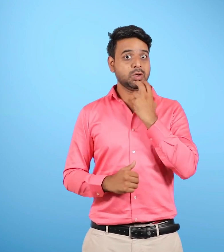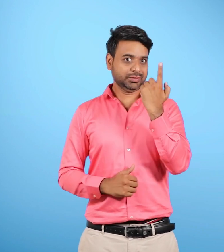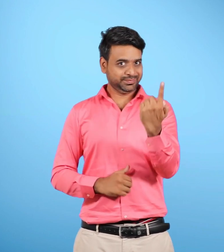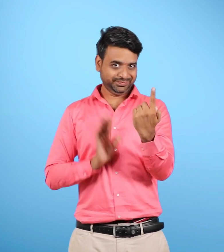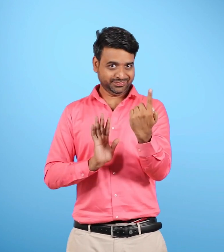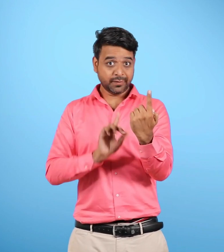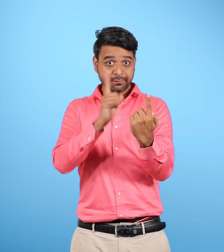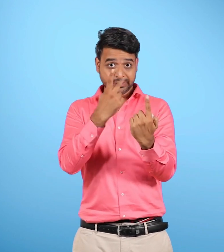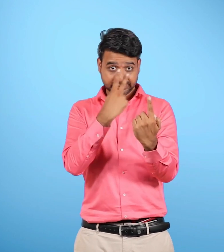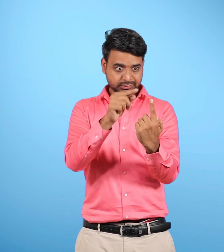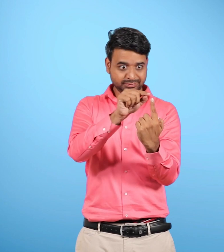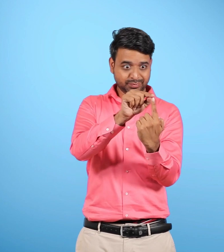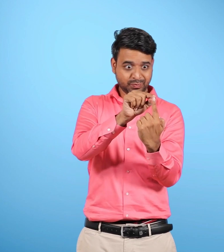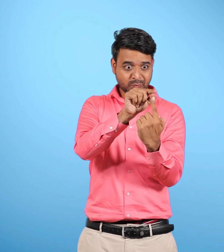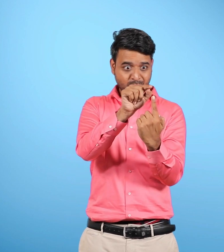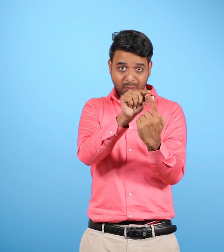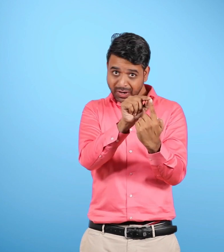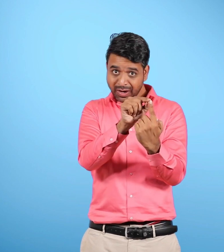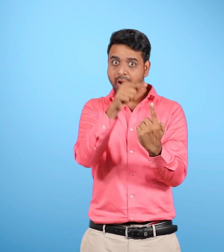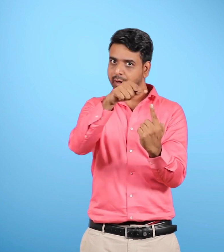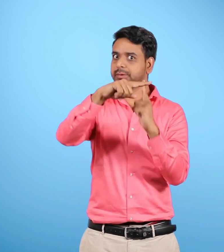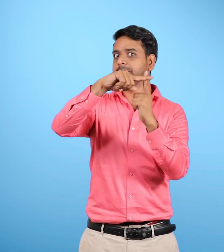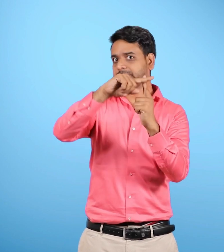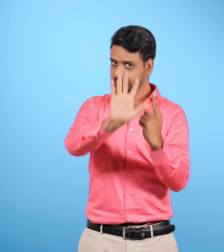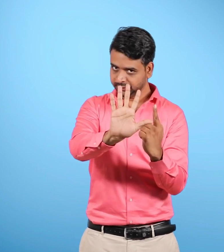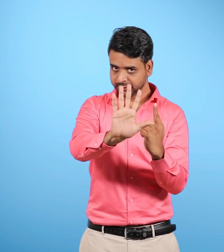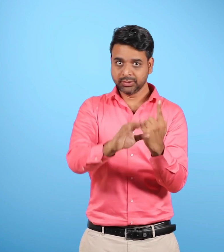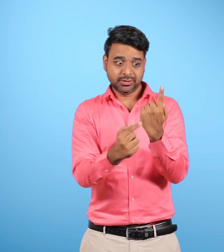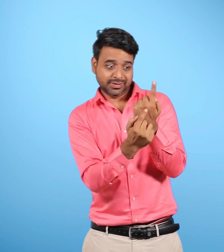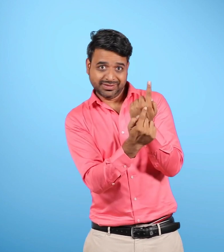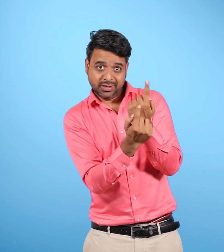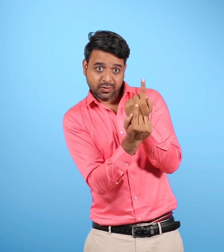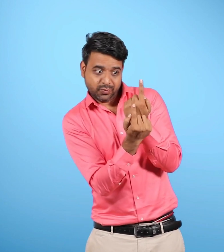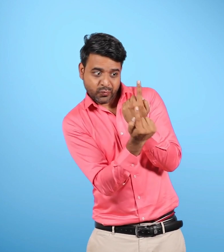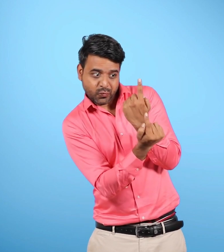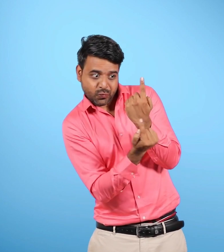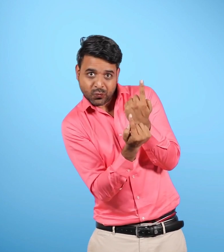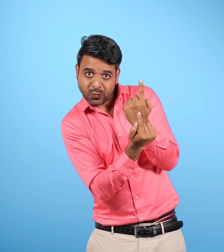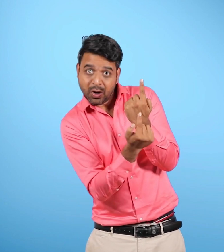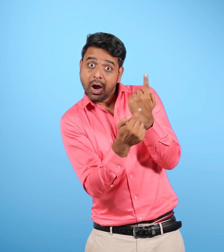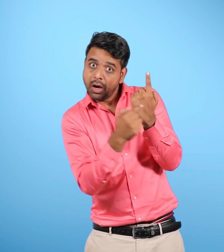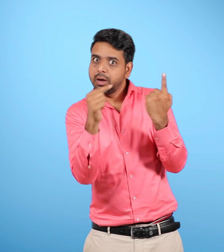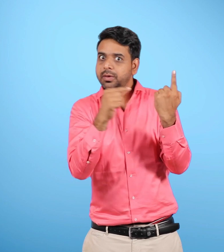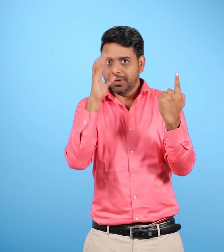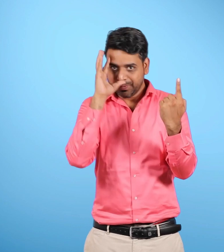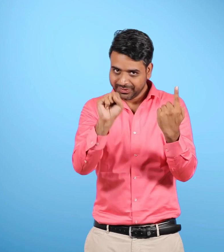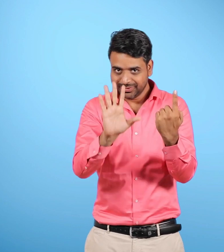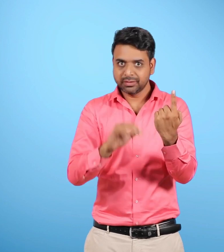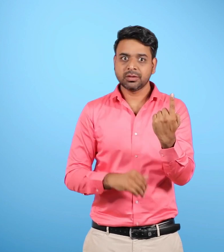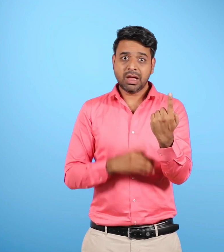The metal cap is the positive terminal of the electric cell. The metal disc is the negative terminal.